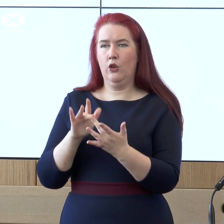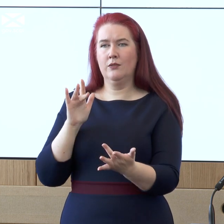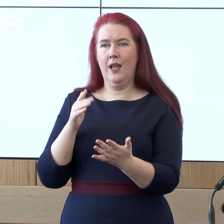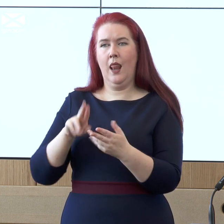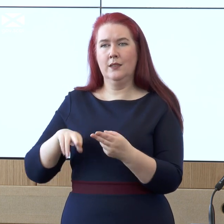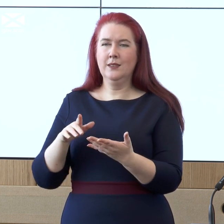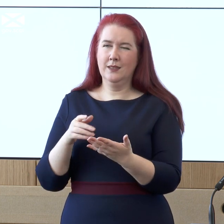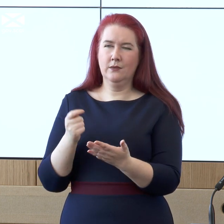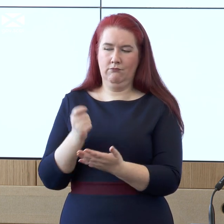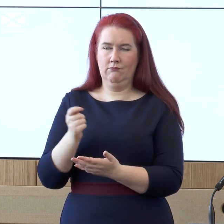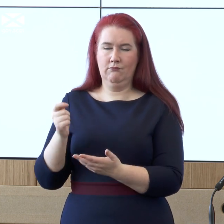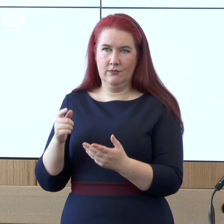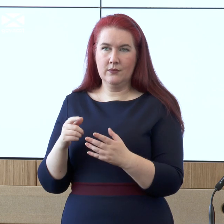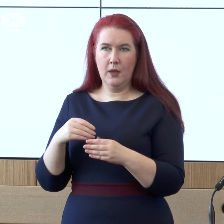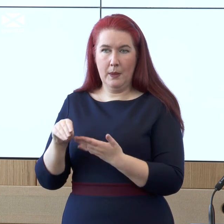solutions.